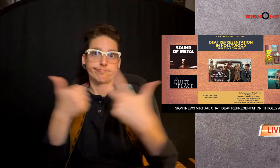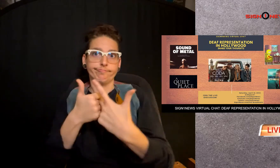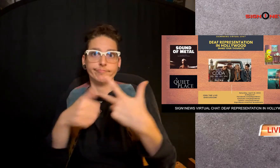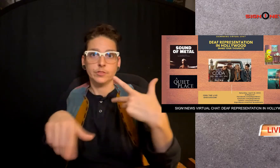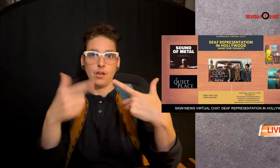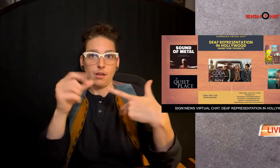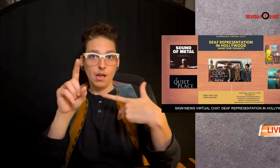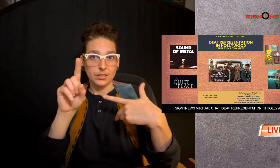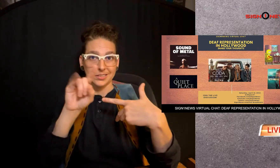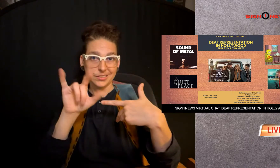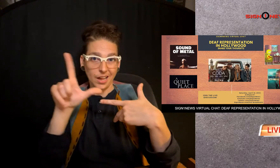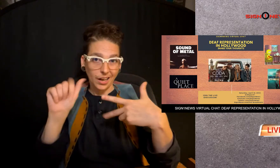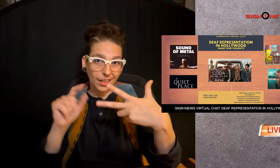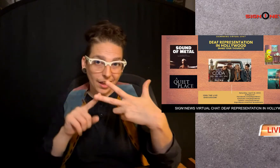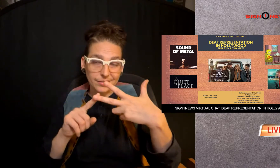King Kong versus Godzilla,